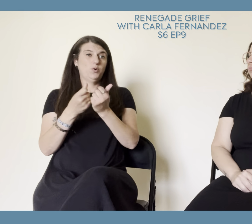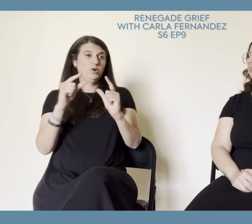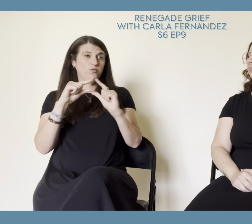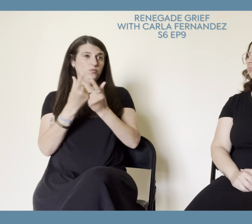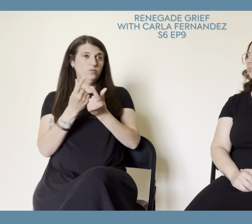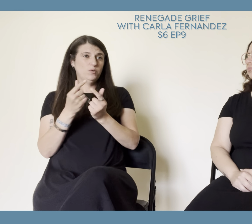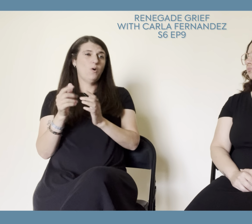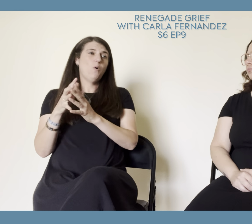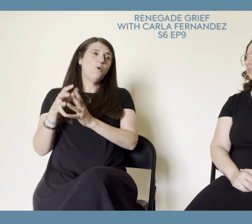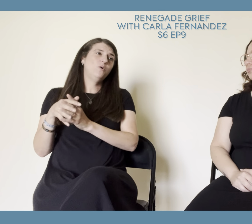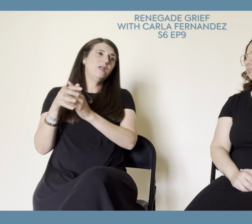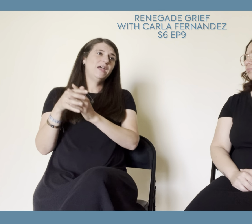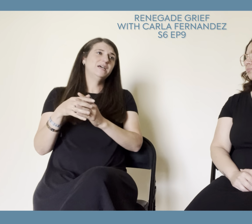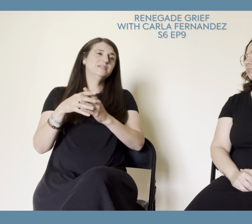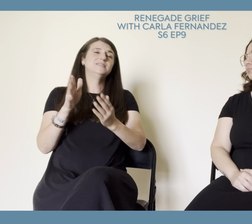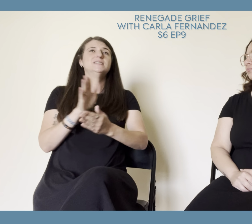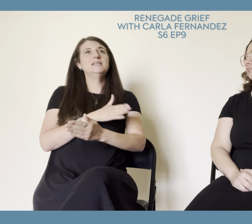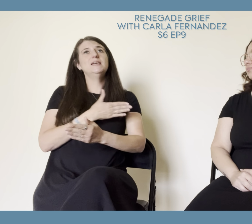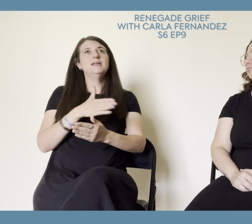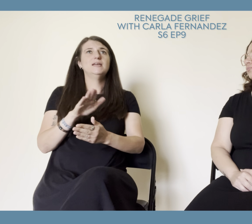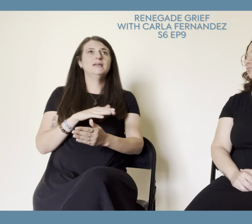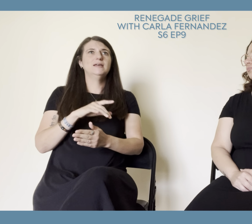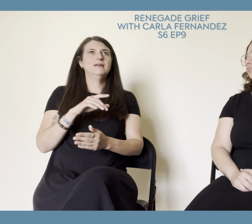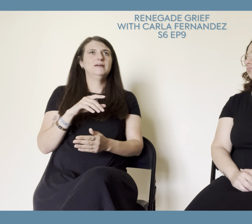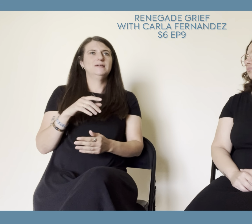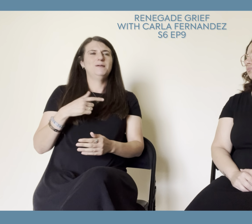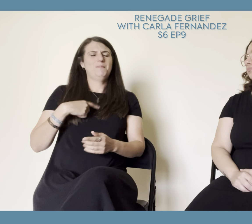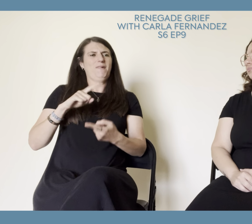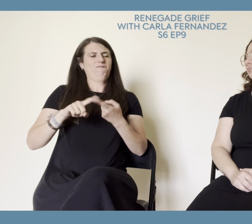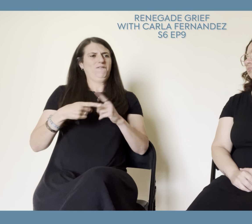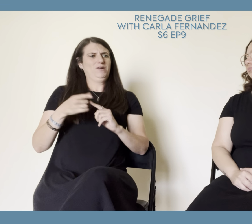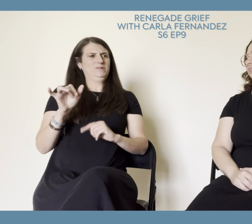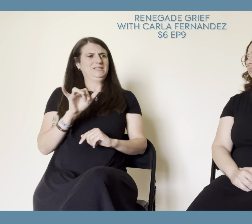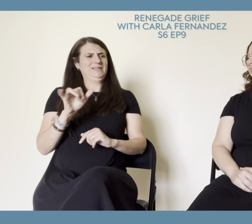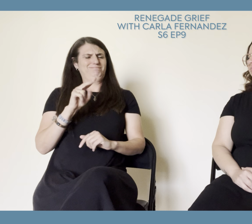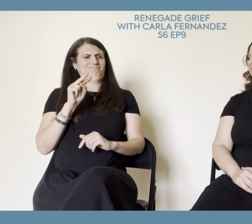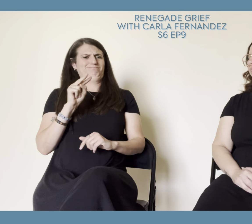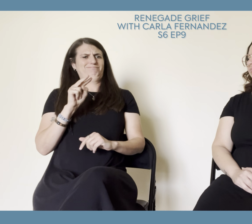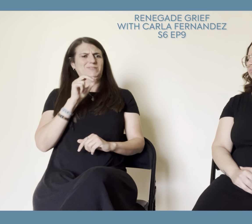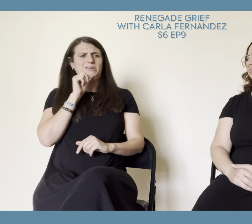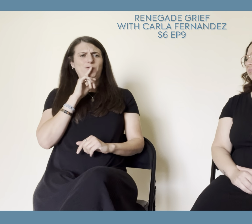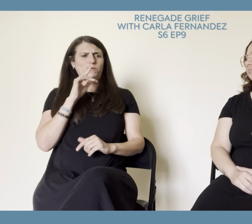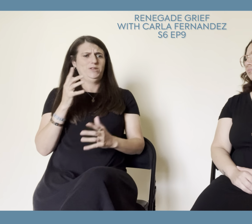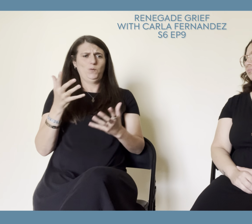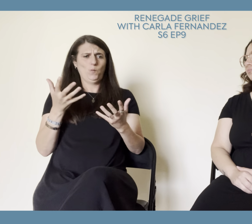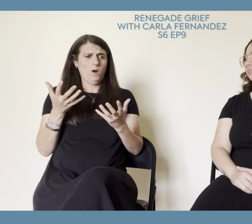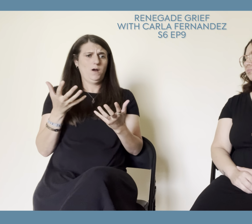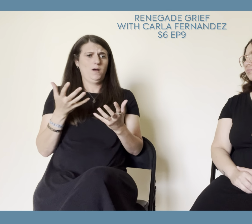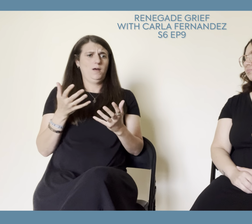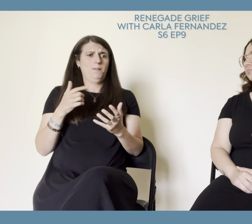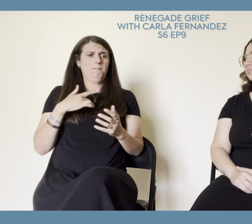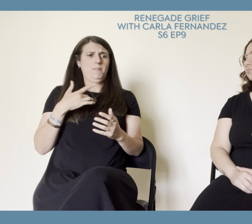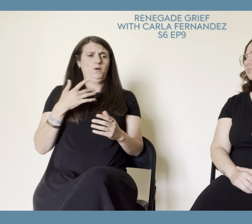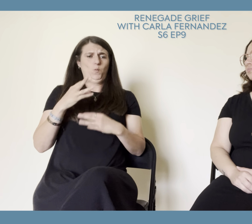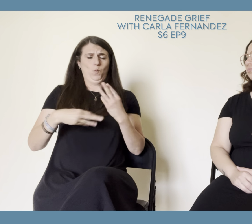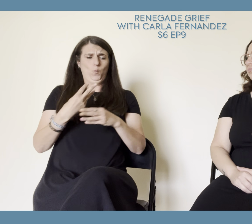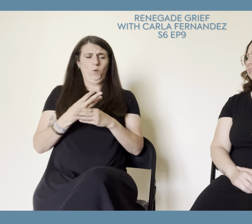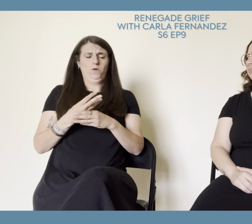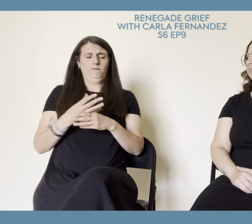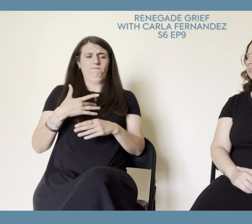hands and sing Kumbaya, and Kim was kind of like, this is not what I want. Like, my world feels broken, my sister's dead, the world feels broken,